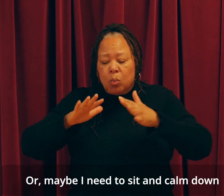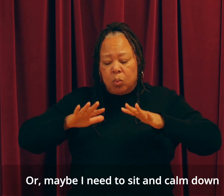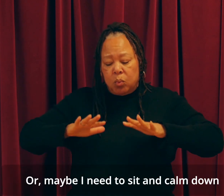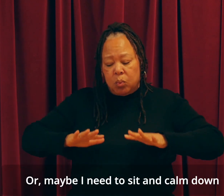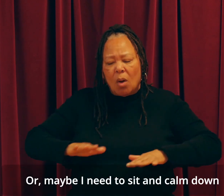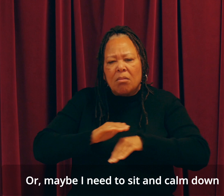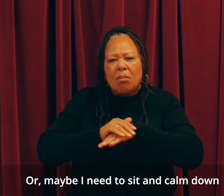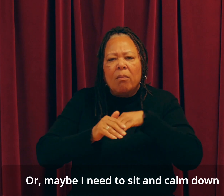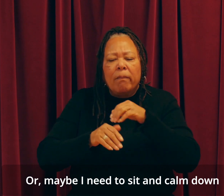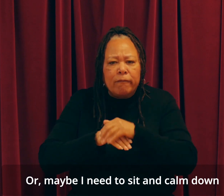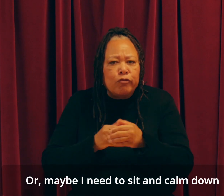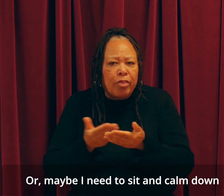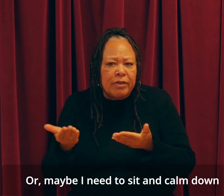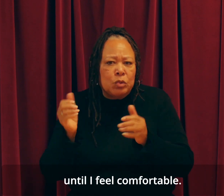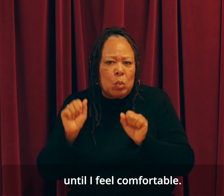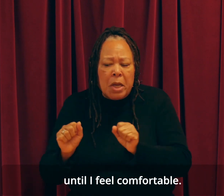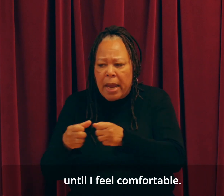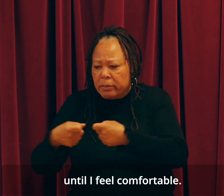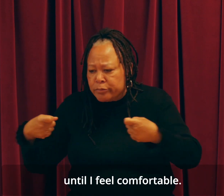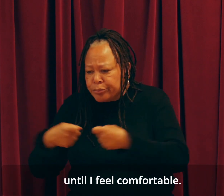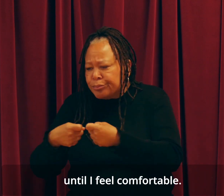Or maybe I need to sit and calm down until I feel comfortable.